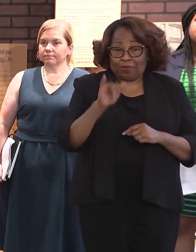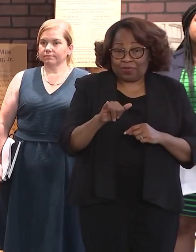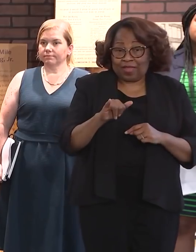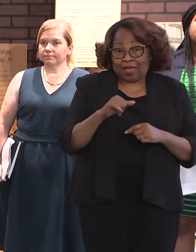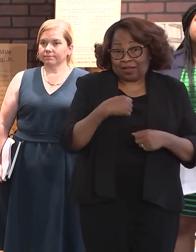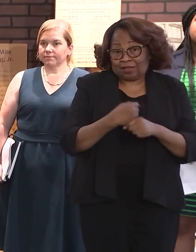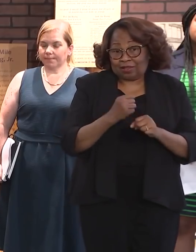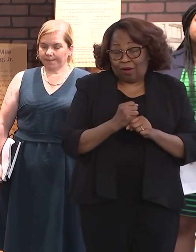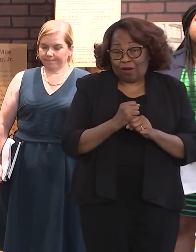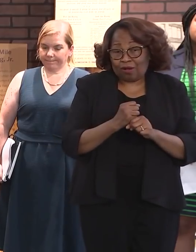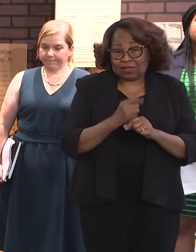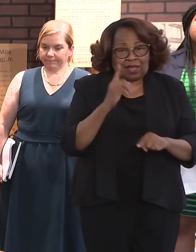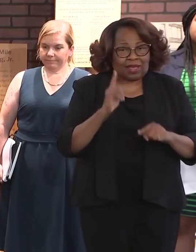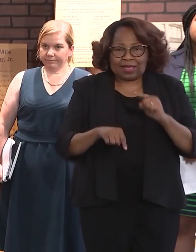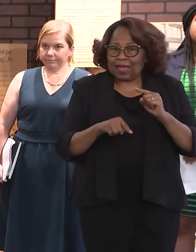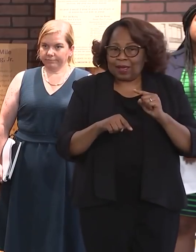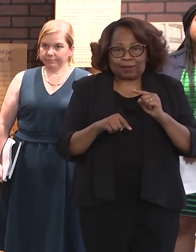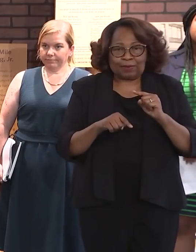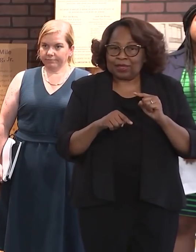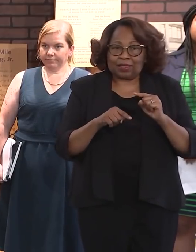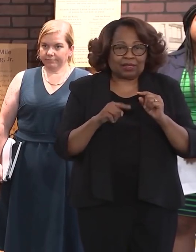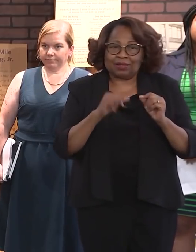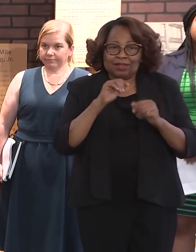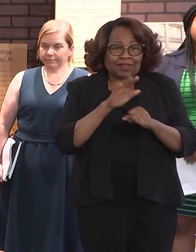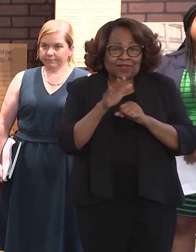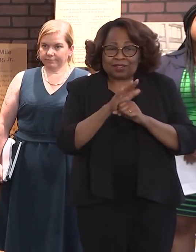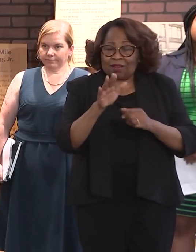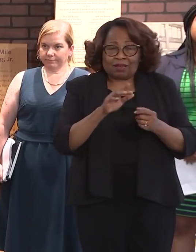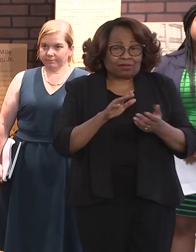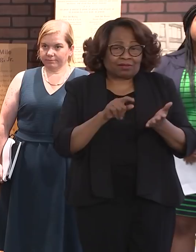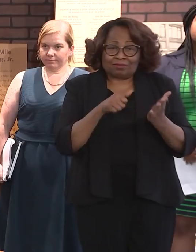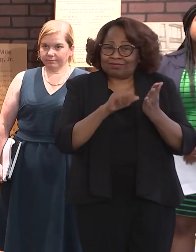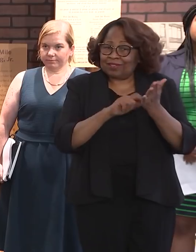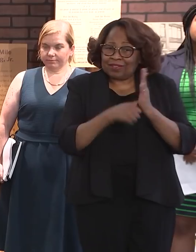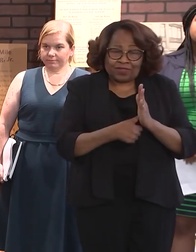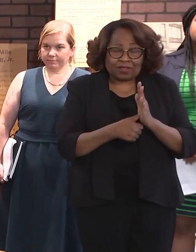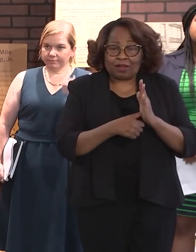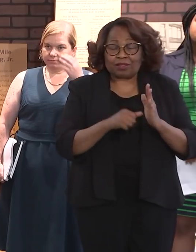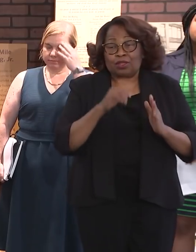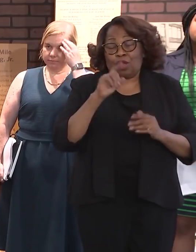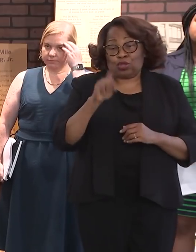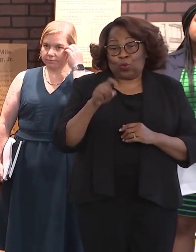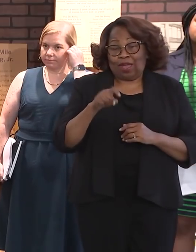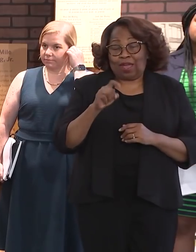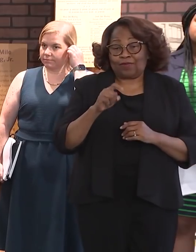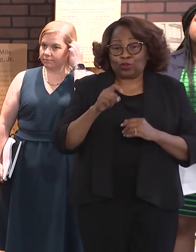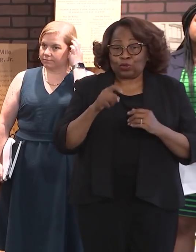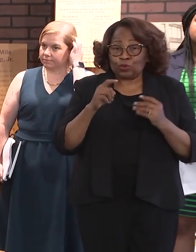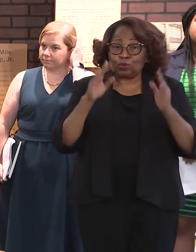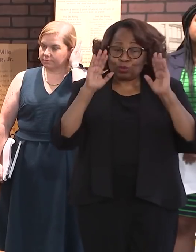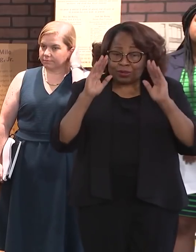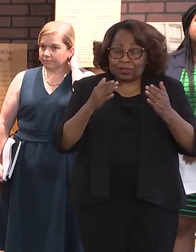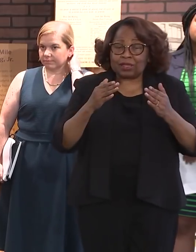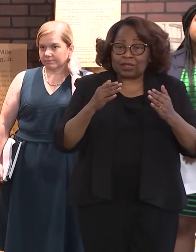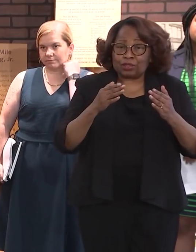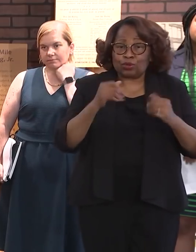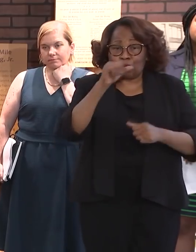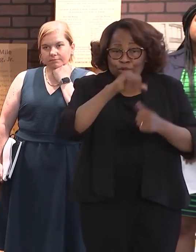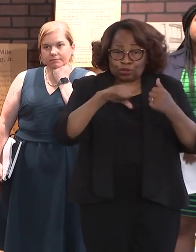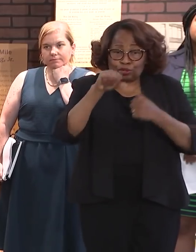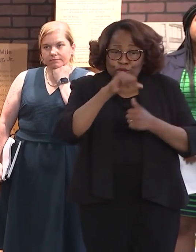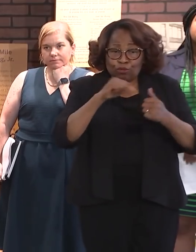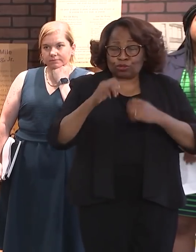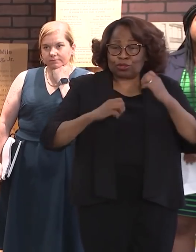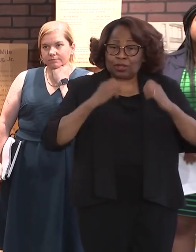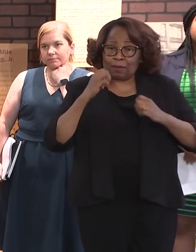has caused, cannot be understated. So we've got to, as we have been talking about, really attend to the social